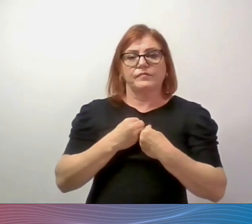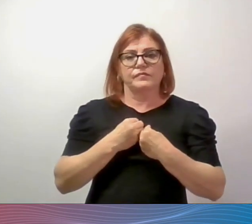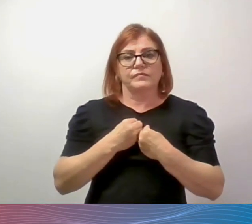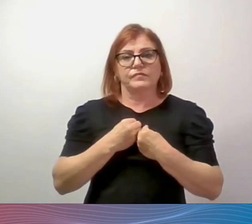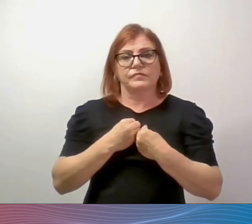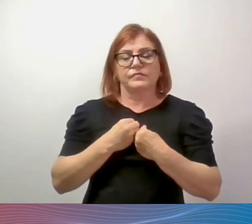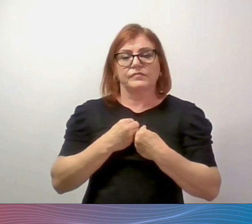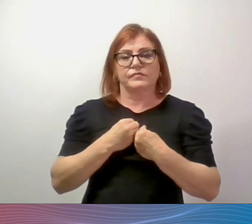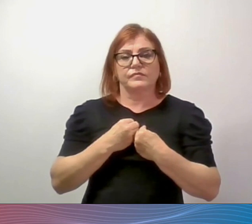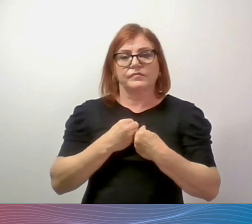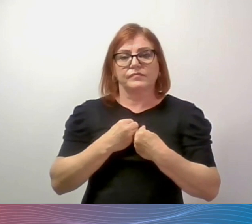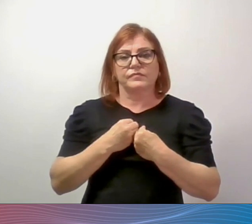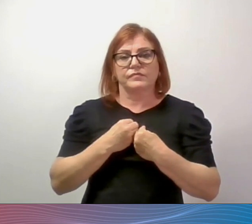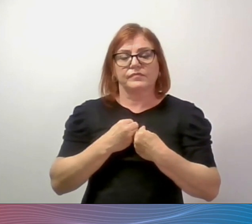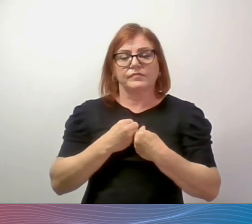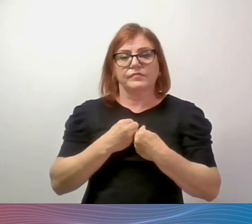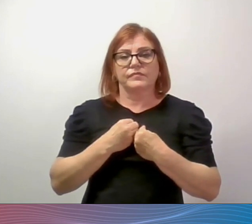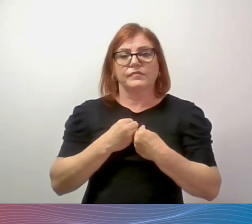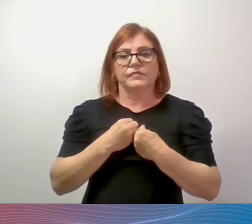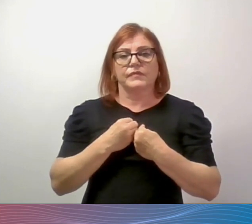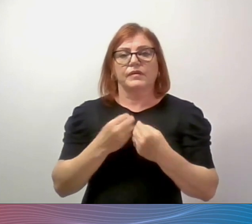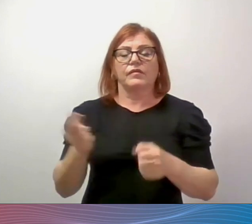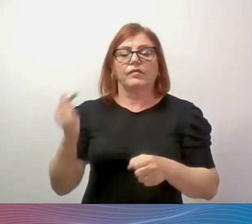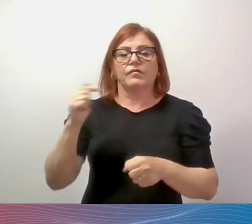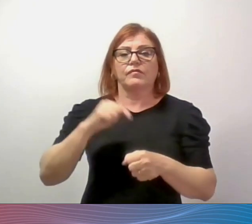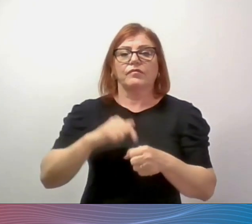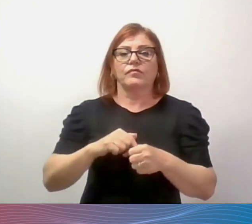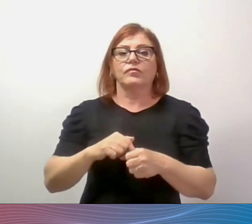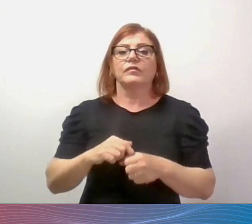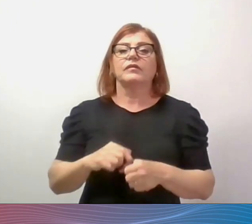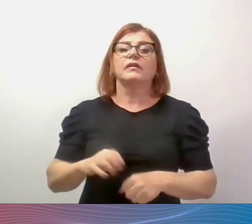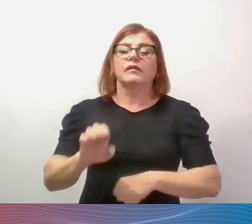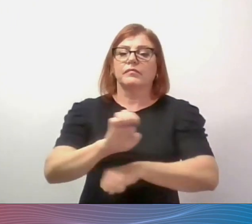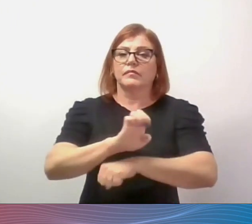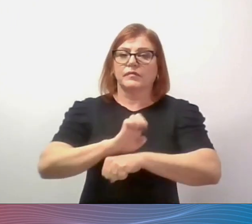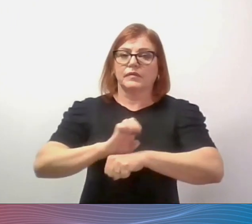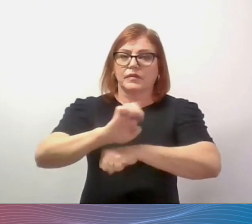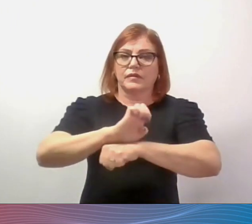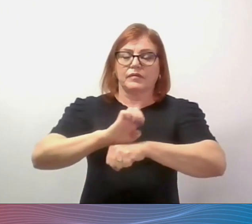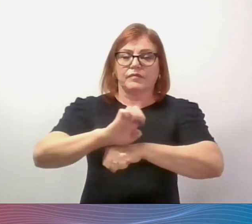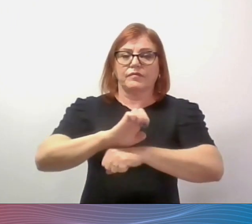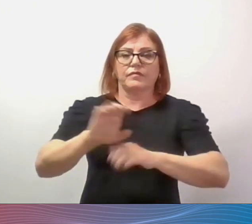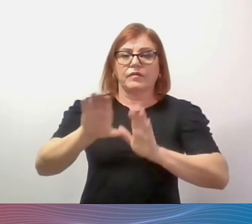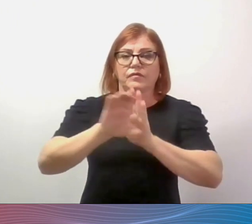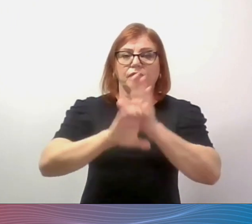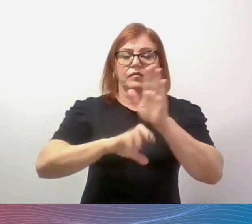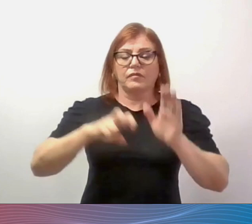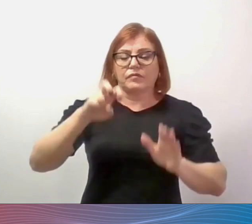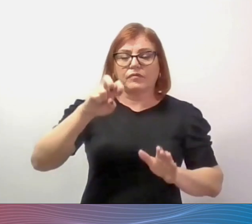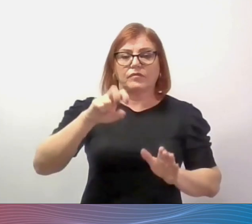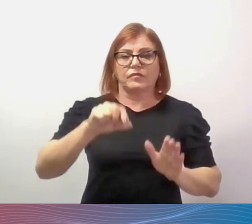para Efésios 5. Having spoken all of that, I can go back to Ephesians 5. Agora vamos ver